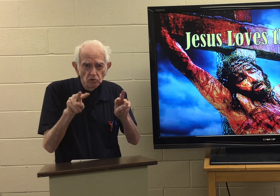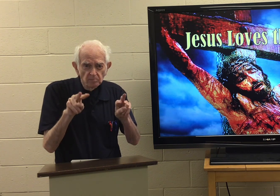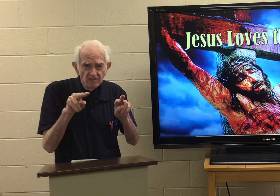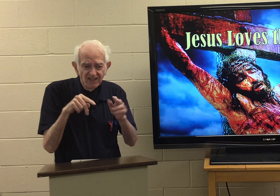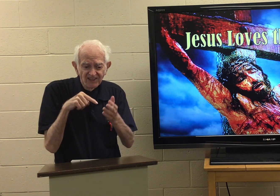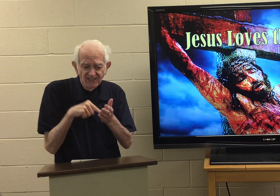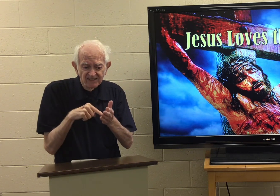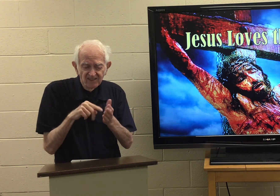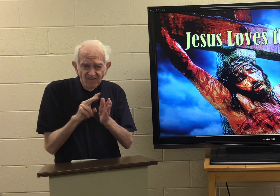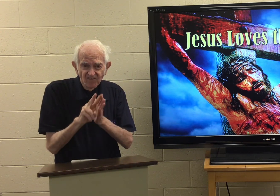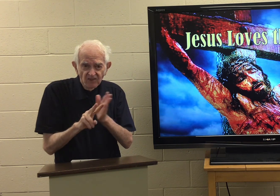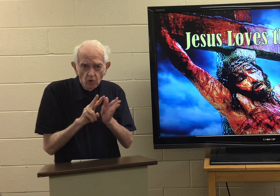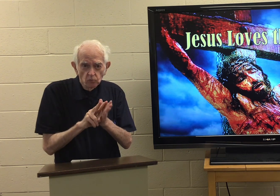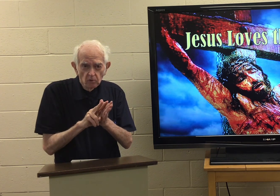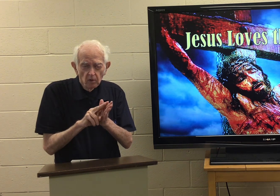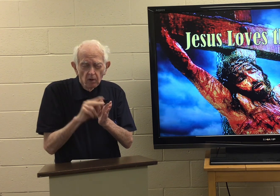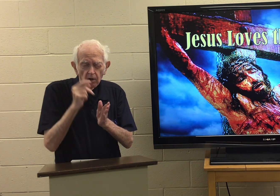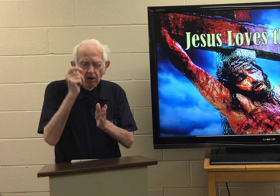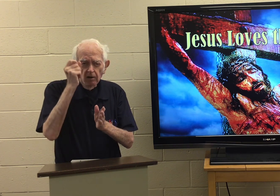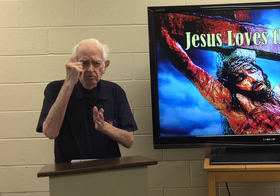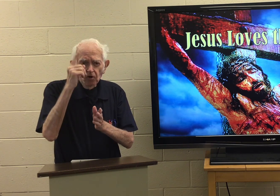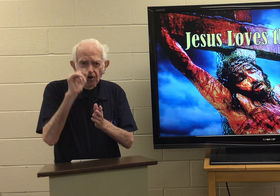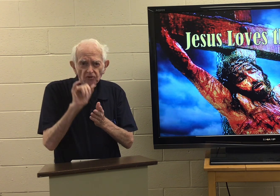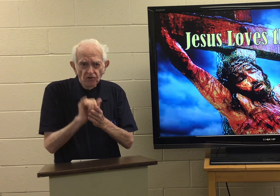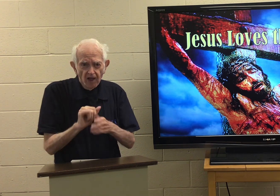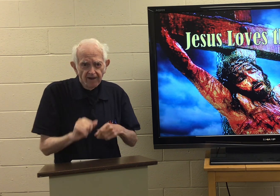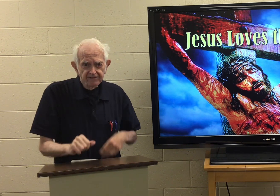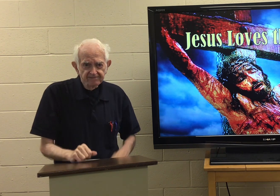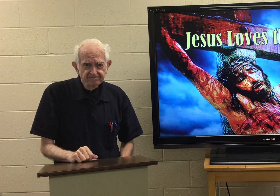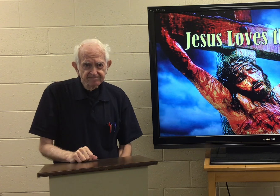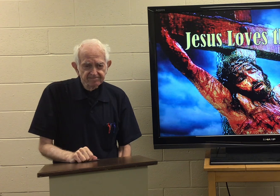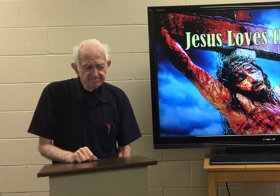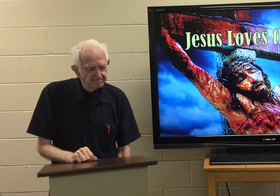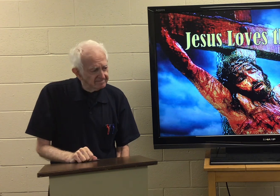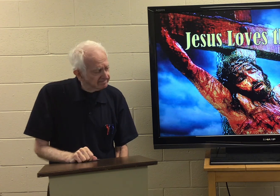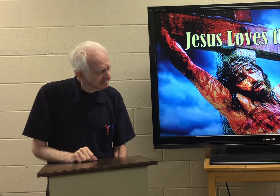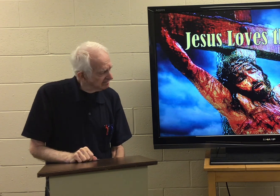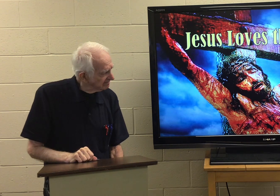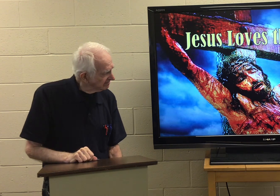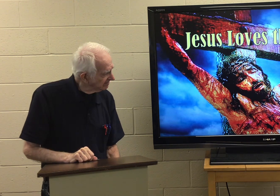watching this video understand that.